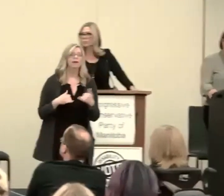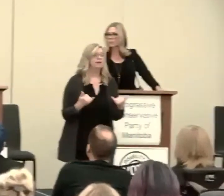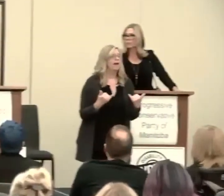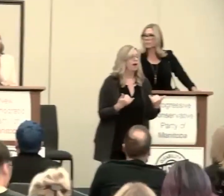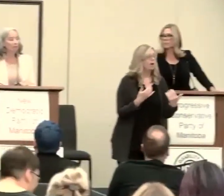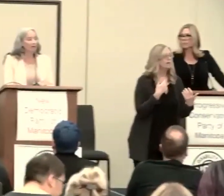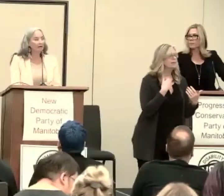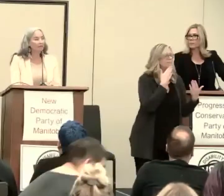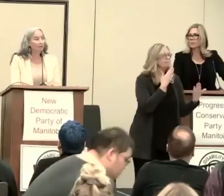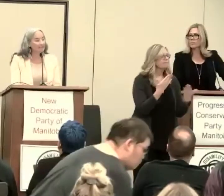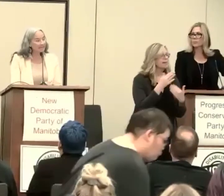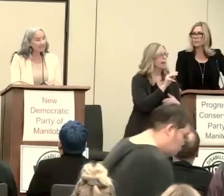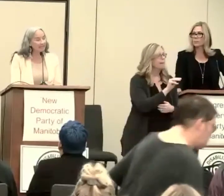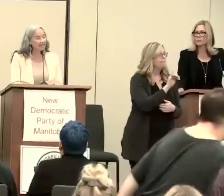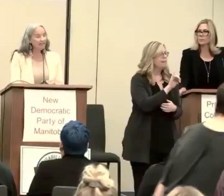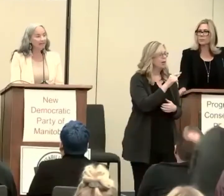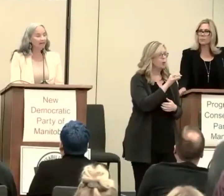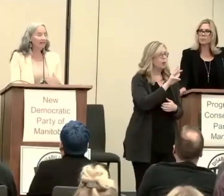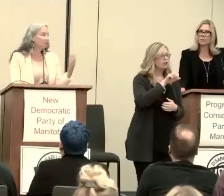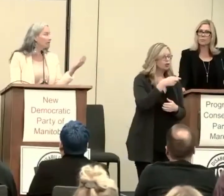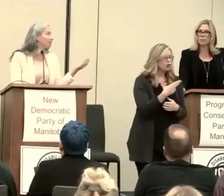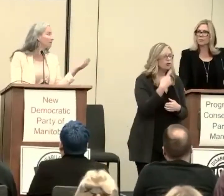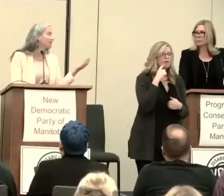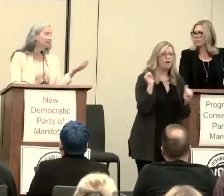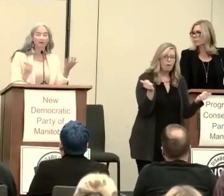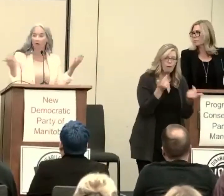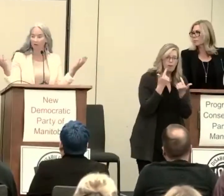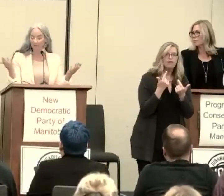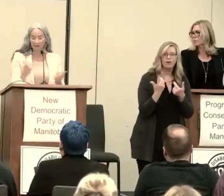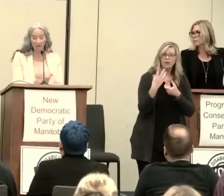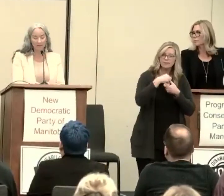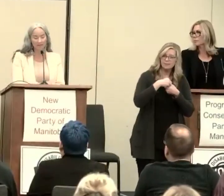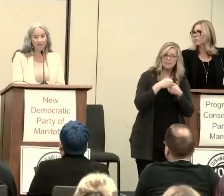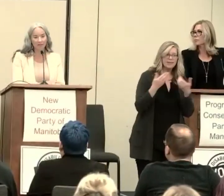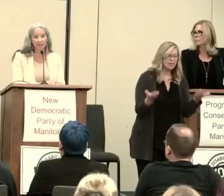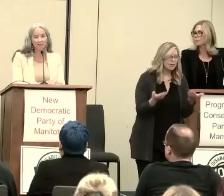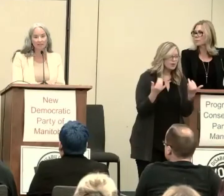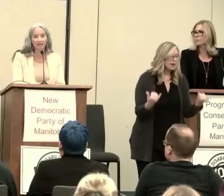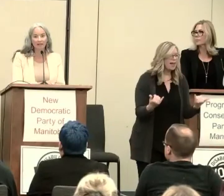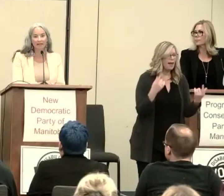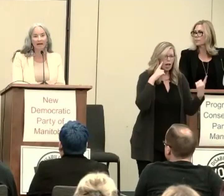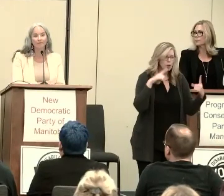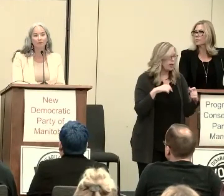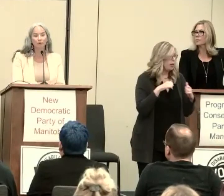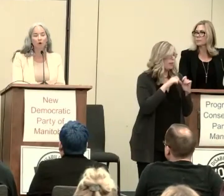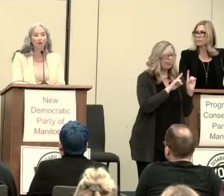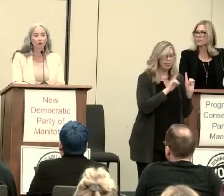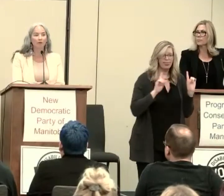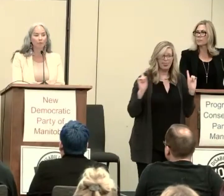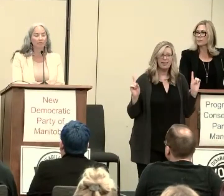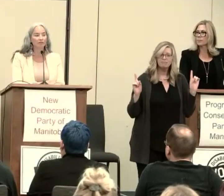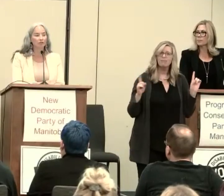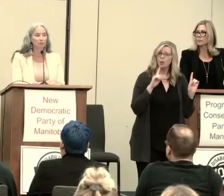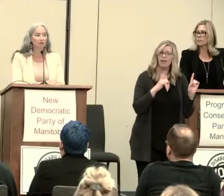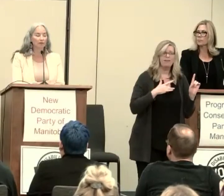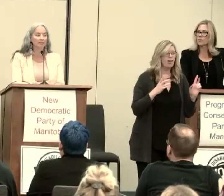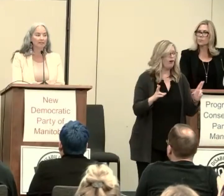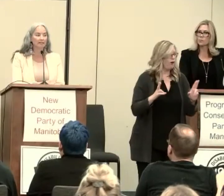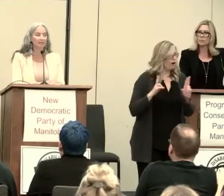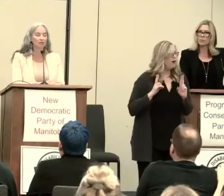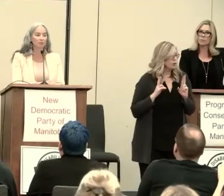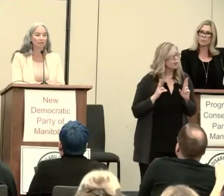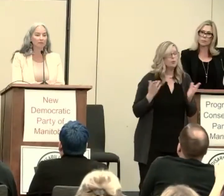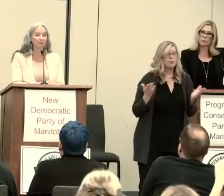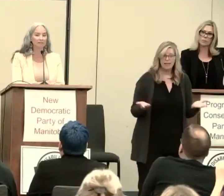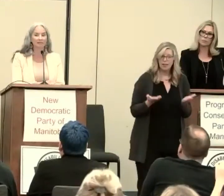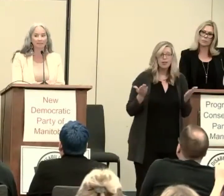everybody in the room for attending. I agree with all of my colleagues here. It is an absolute honor and privilege to be on this